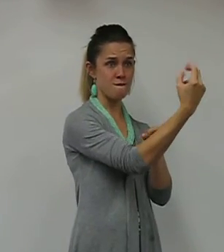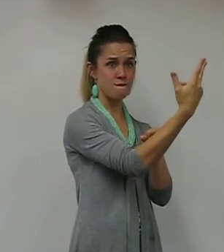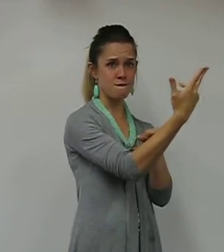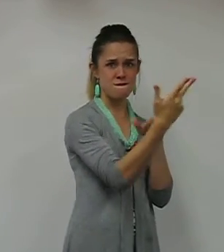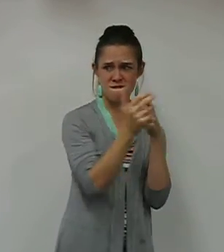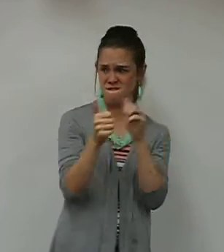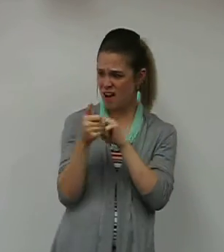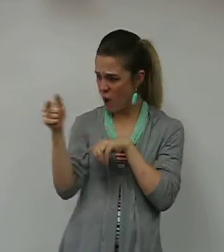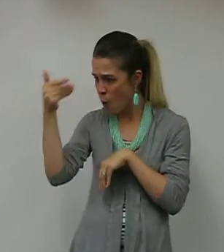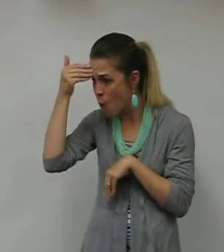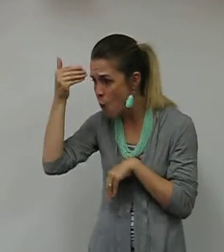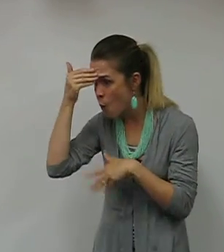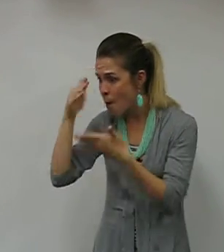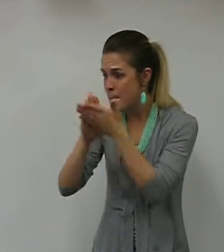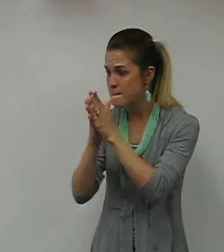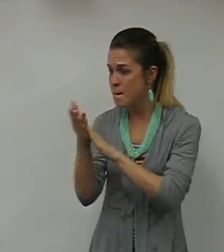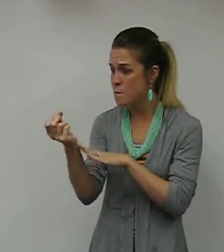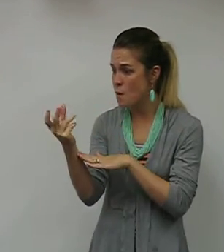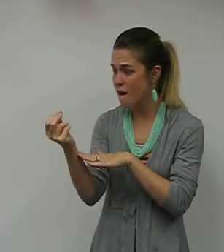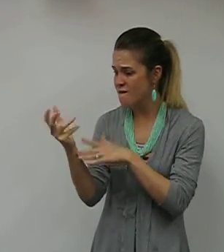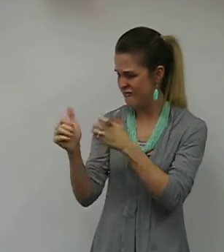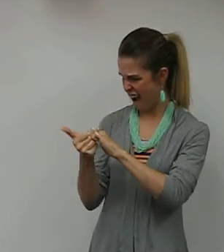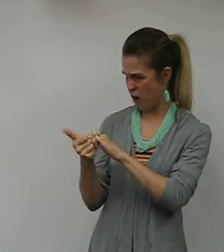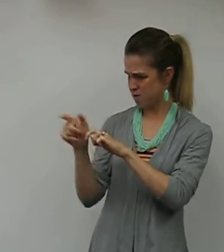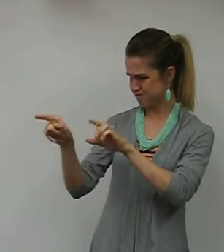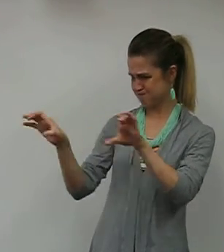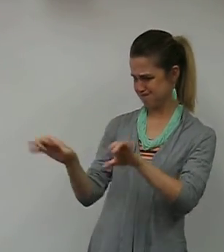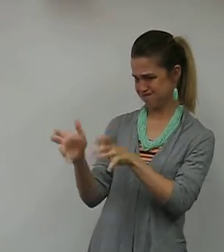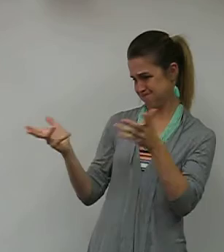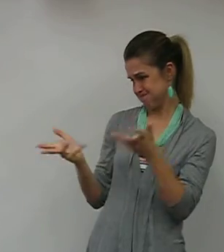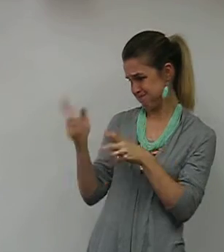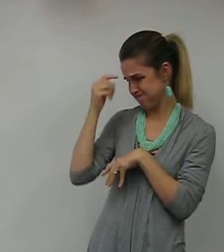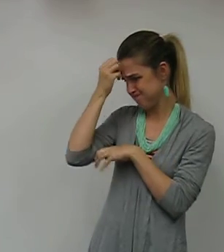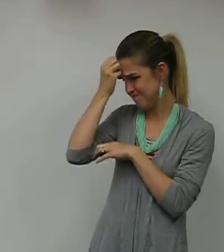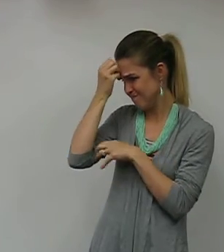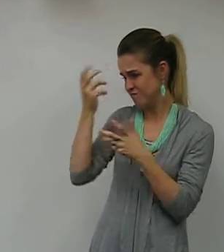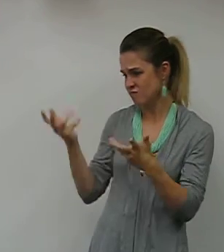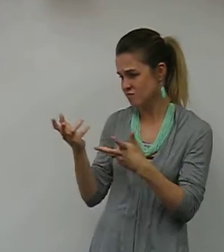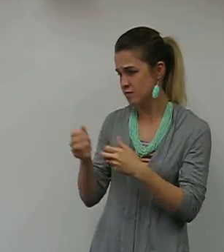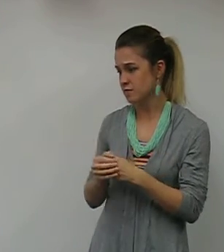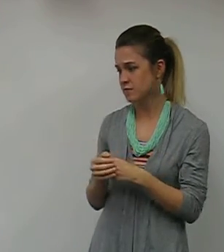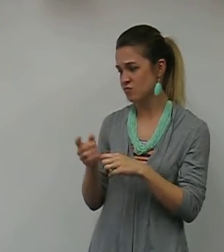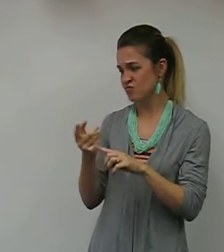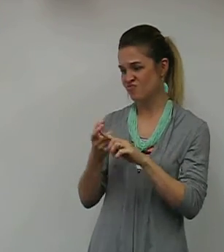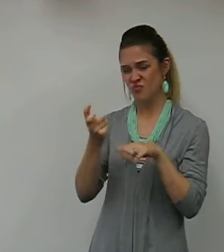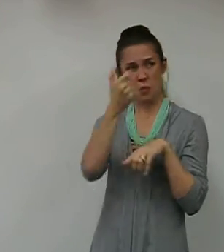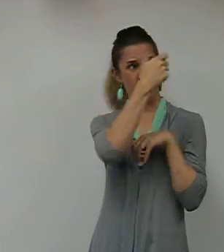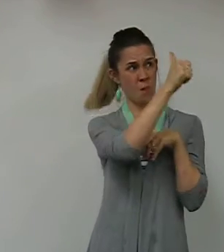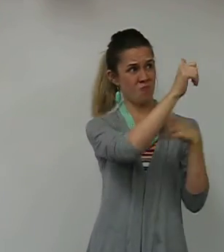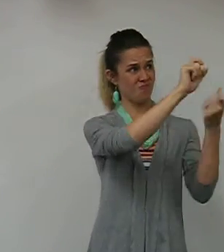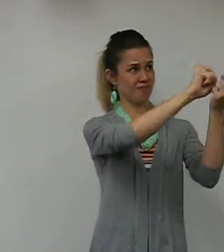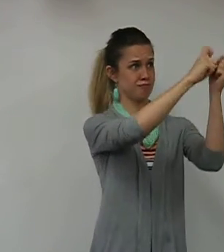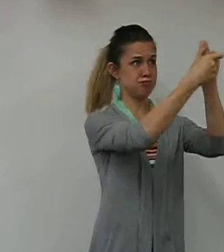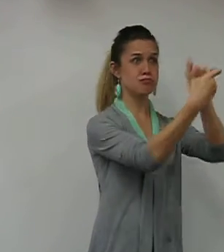12? What did you do? What did you think? How did you think from 10 to 12?